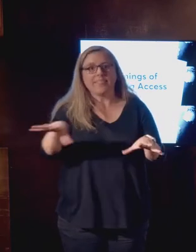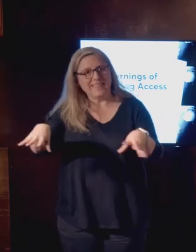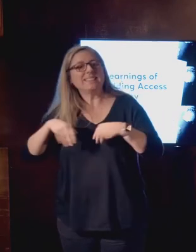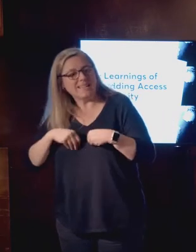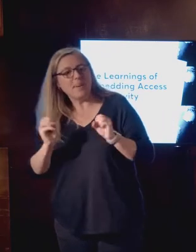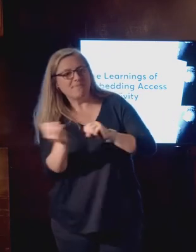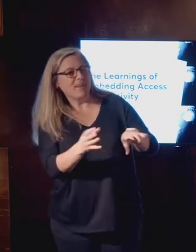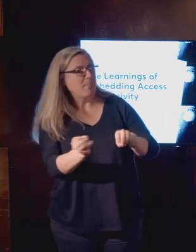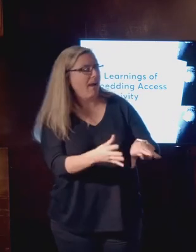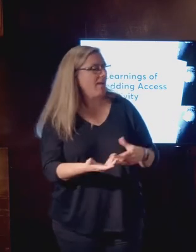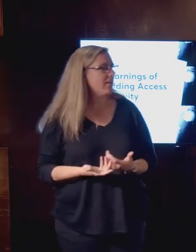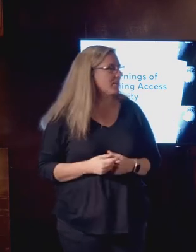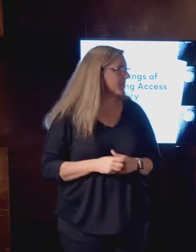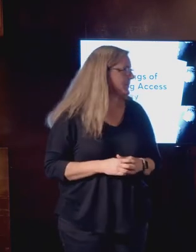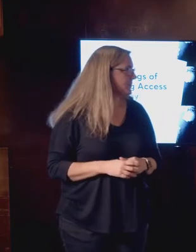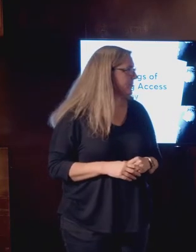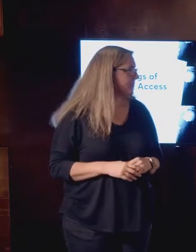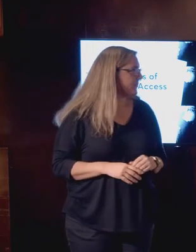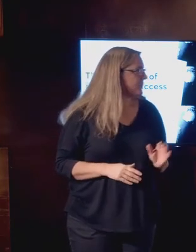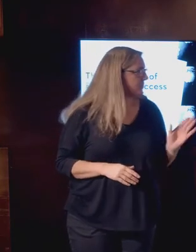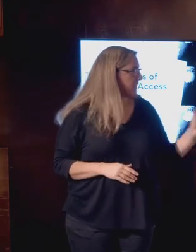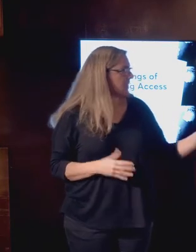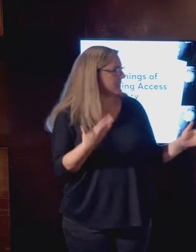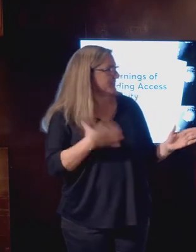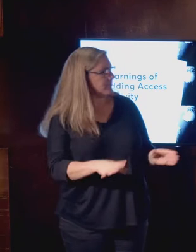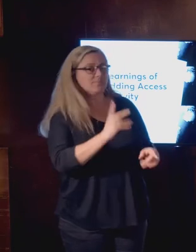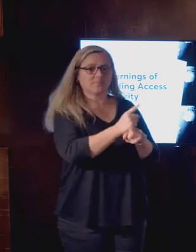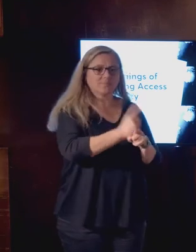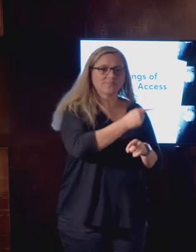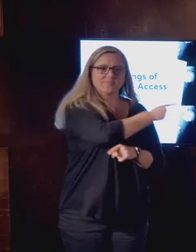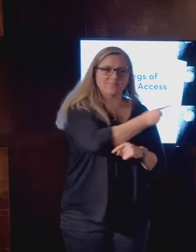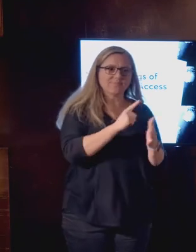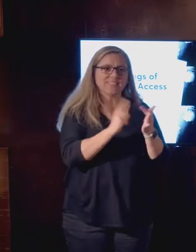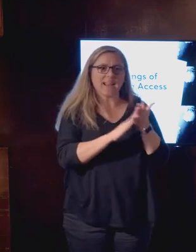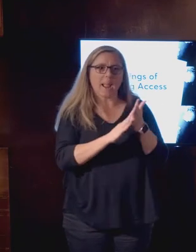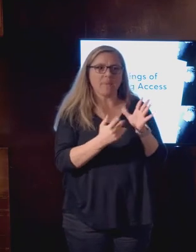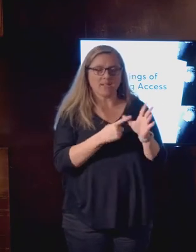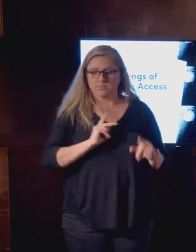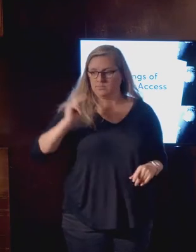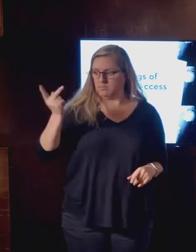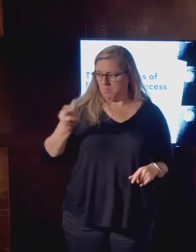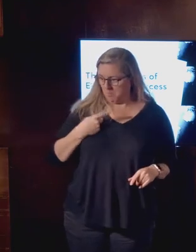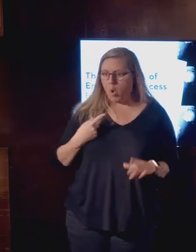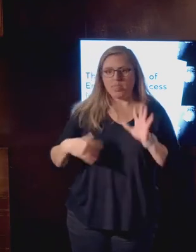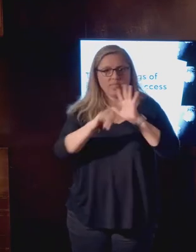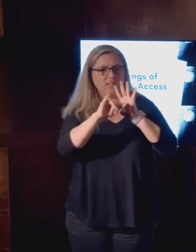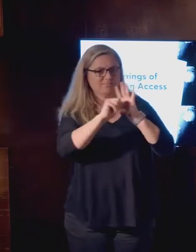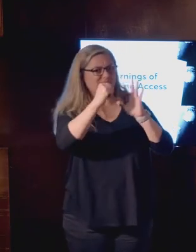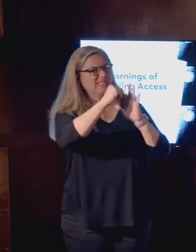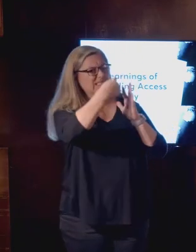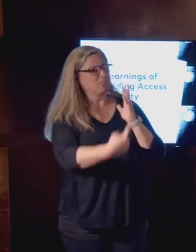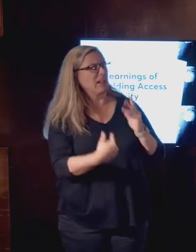well. Yeah. I want to talk now to Emma, and I guess I'm in the same boat. We both identify as disabled,